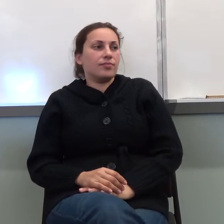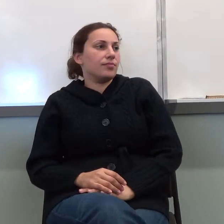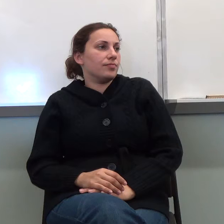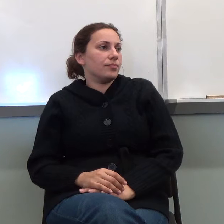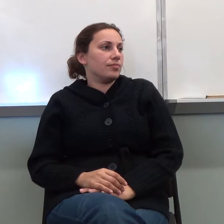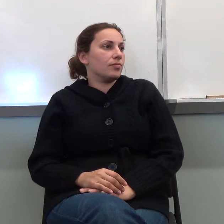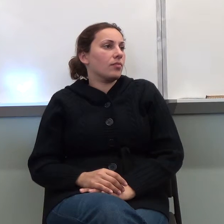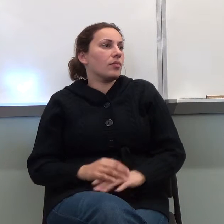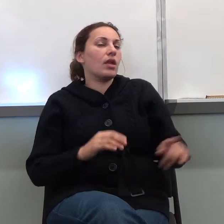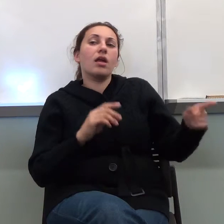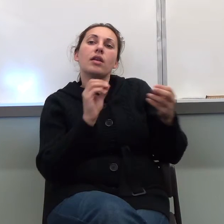57. 57.